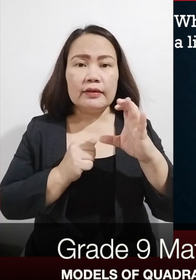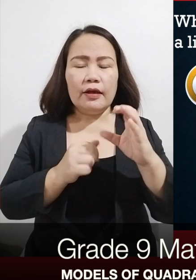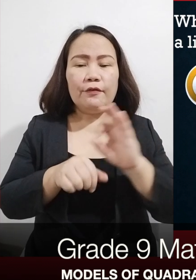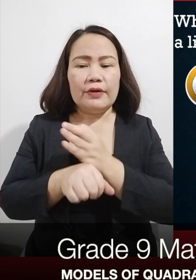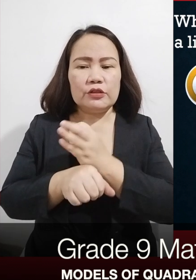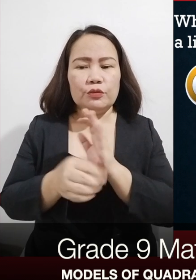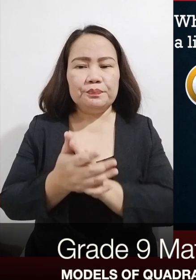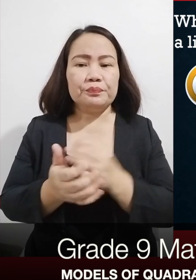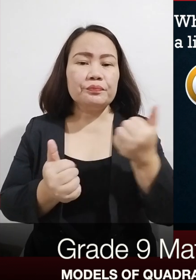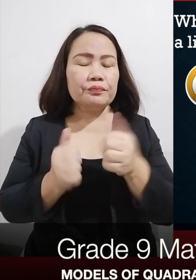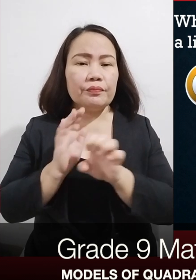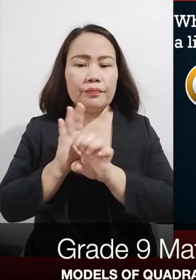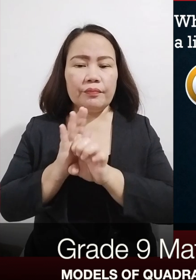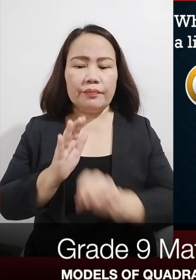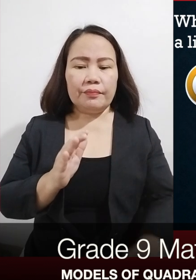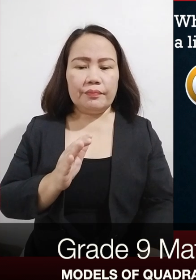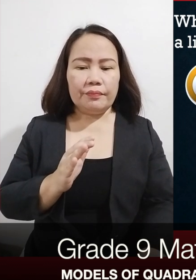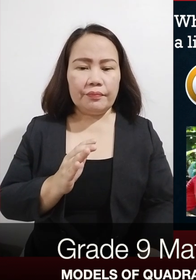Another.